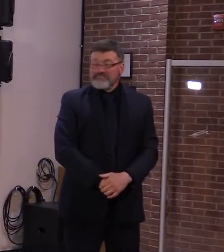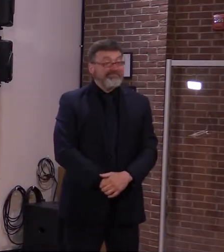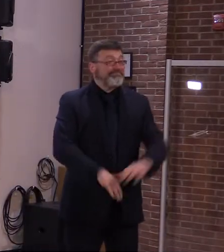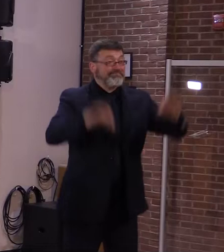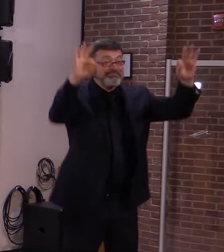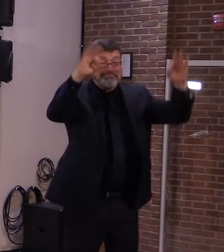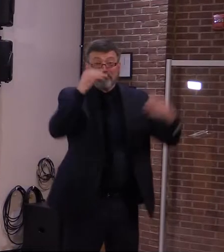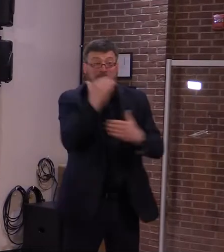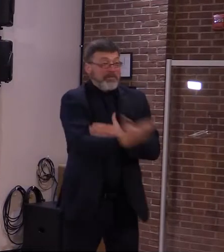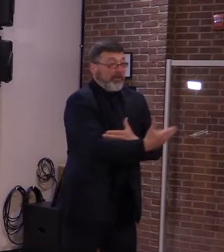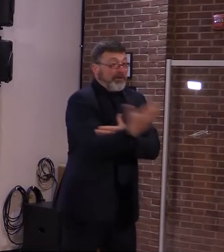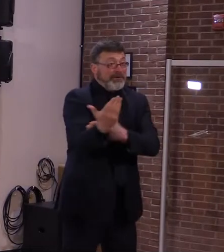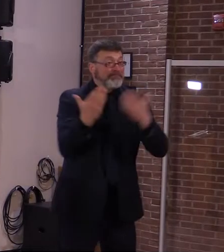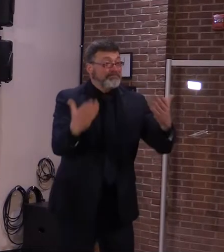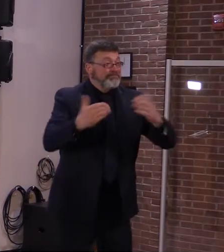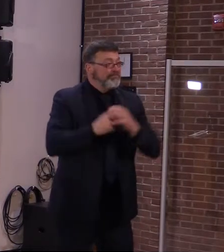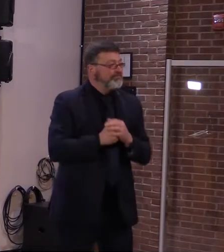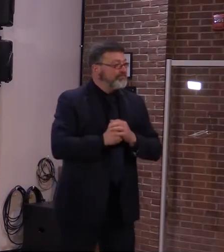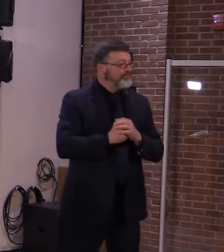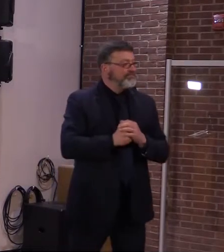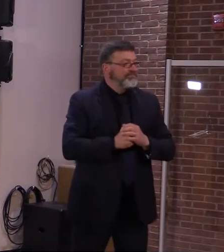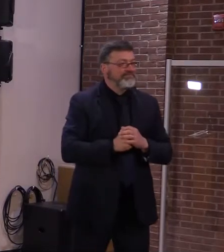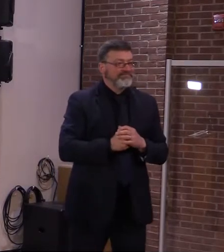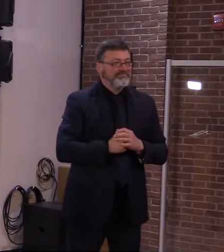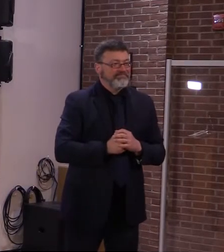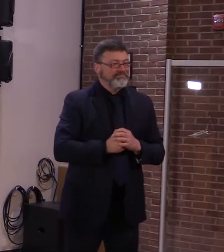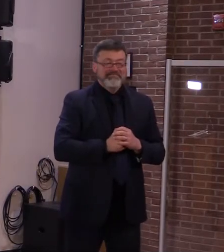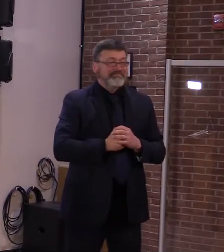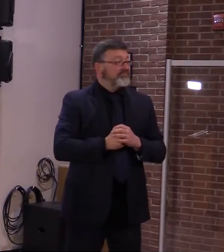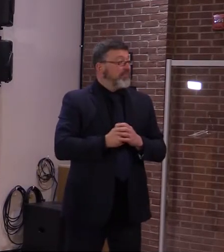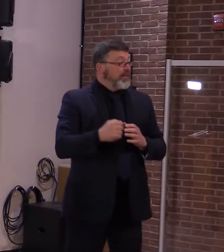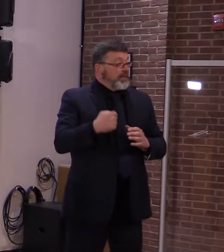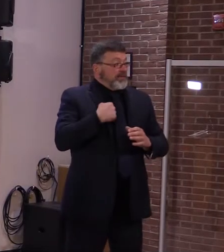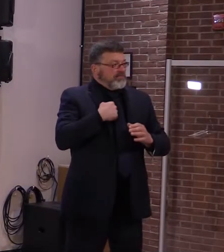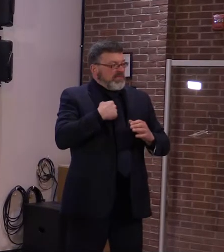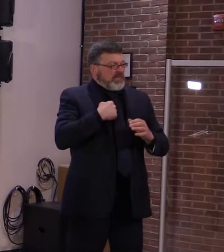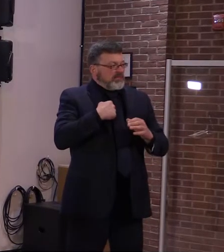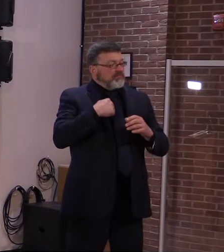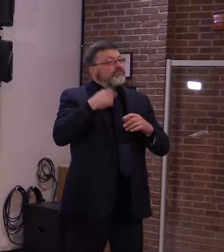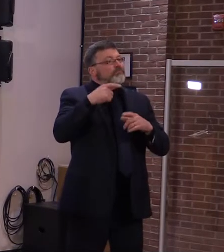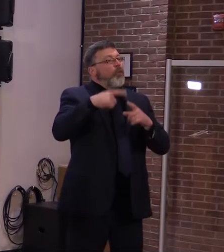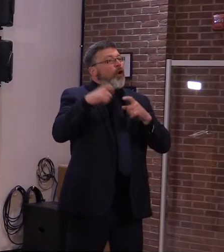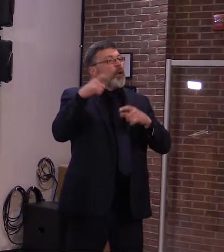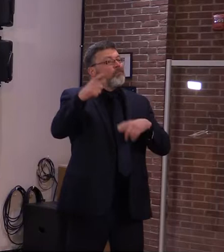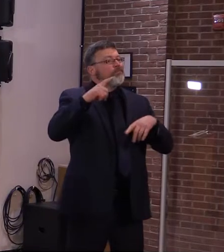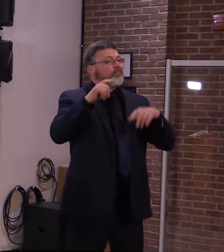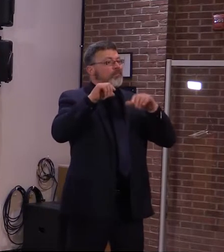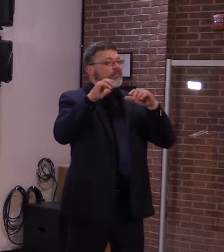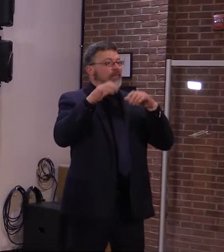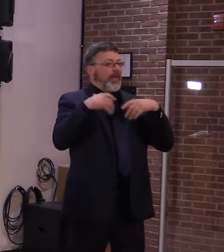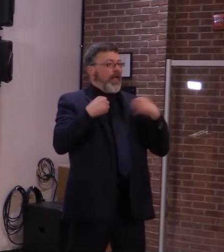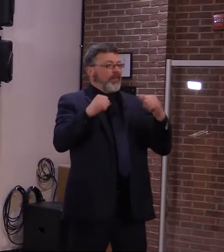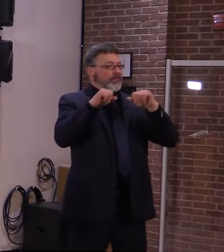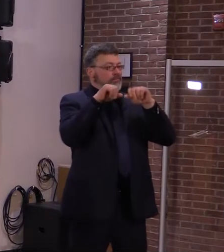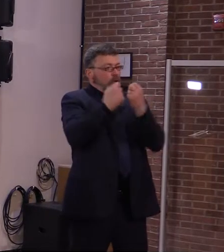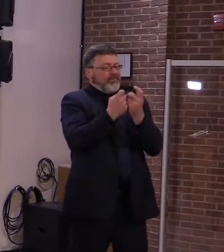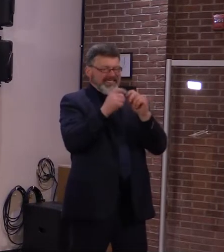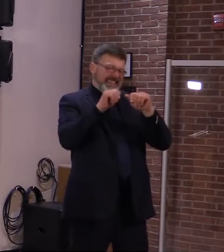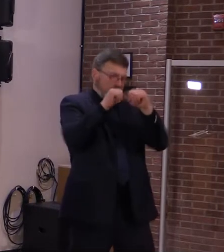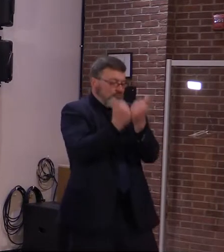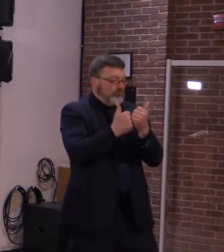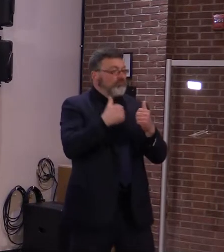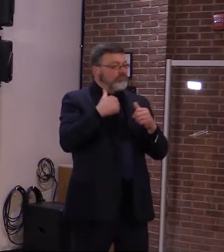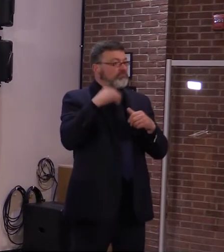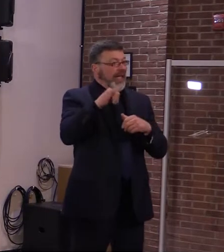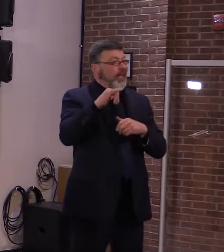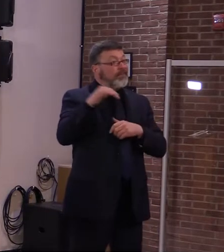Good morning. I'm Deputy Secretary Jenny Samuelson of the Agency of Human Services. Today, I will provide an update on the progress